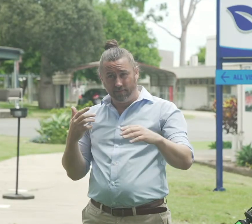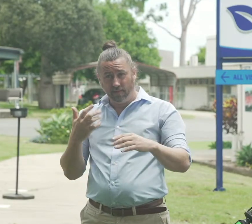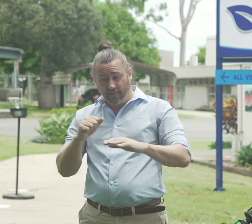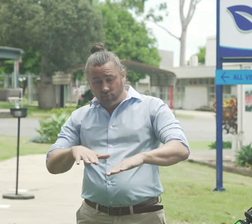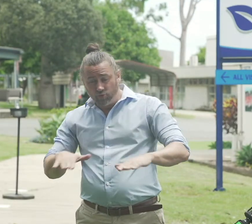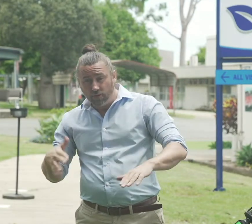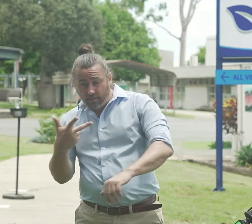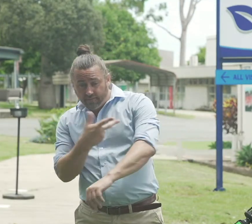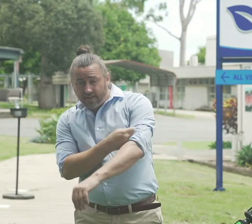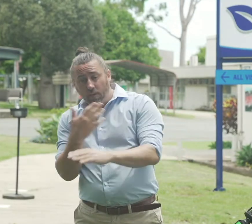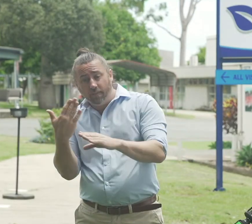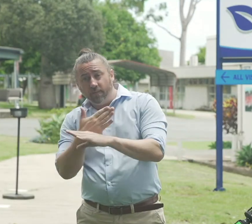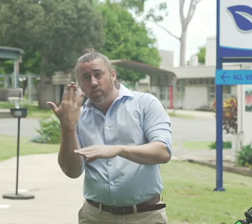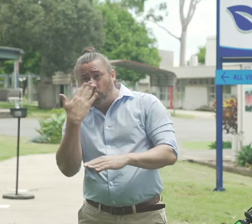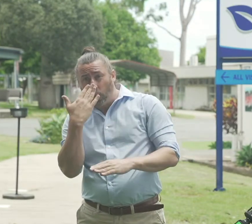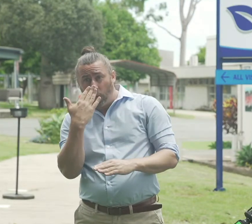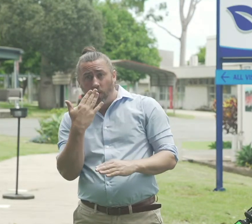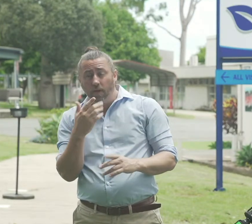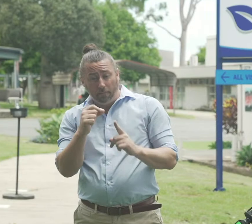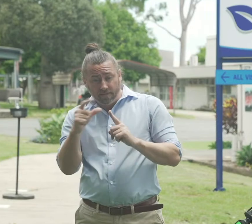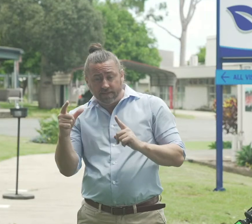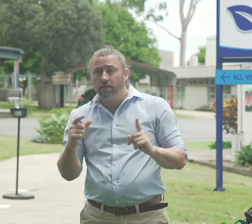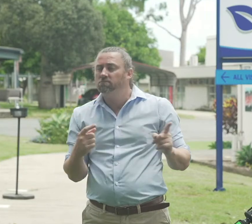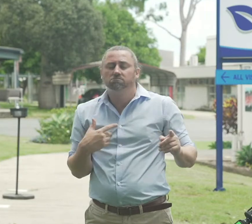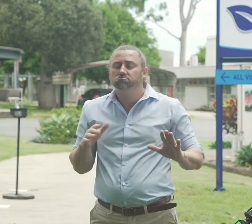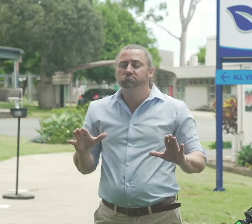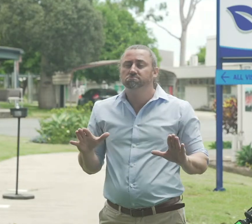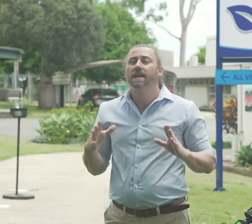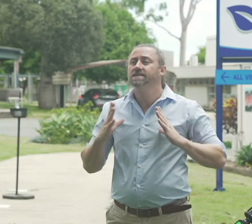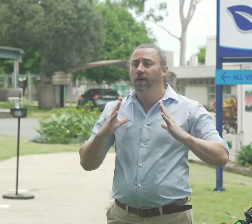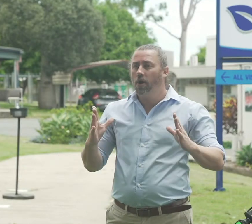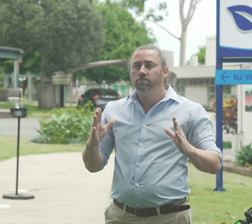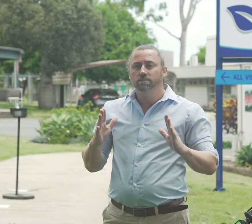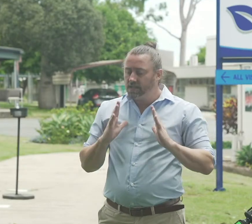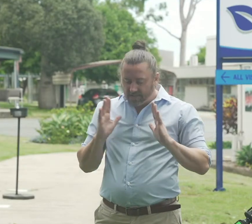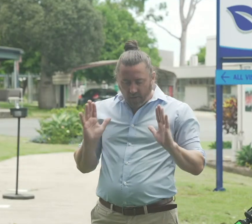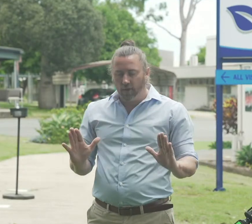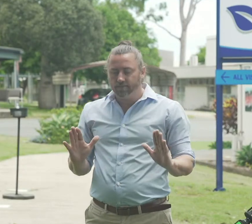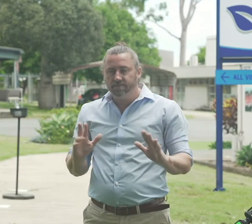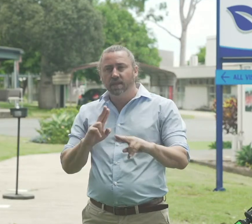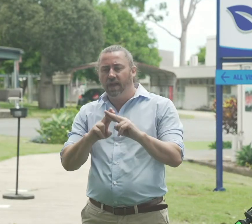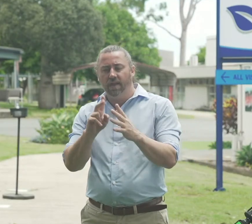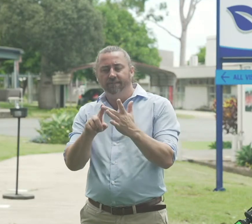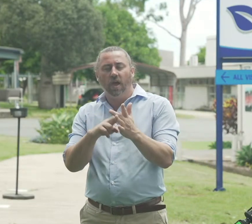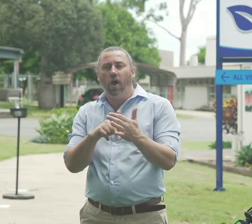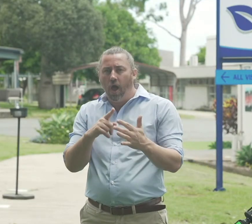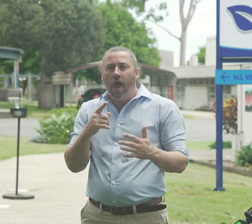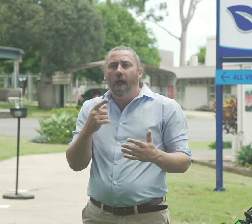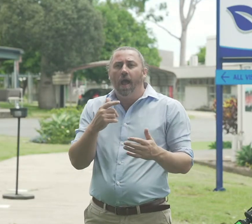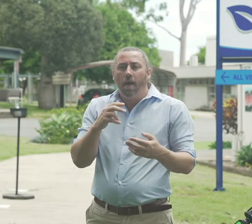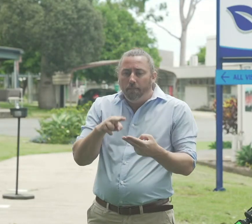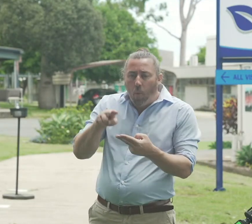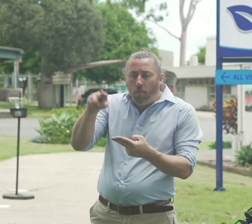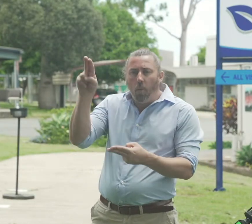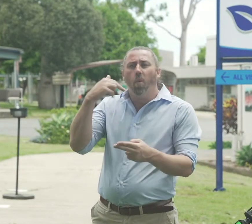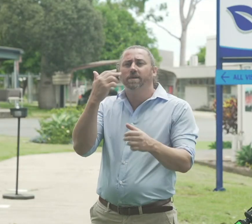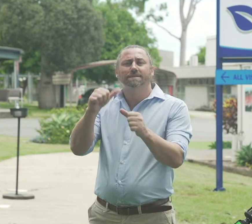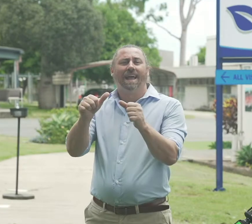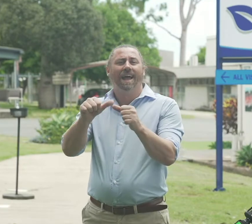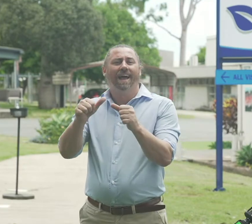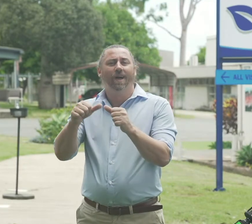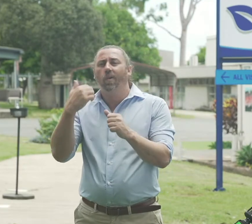I think it's fine. I think this level of vaccination in children is fine. It'll continue, but it's fine. The main thing